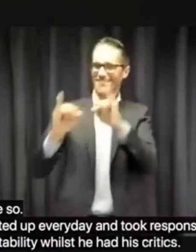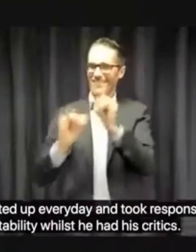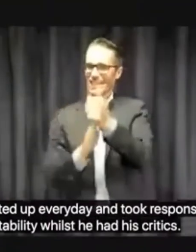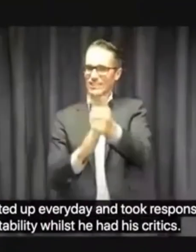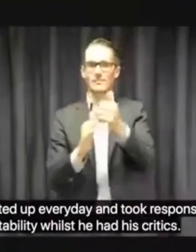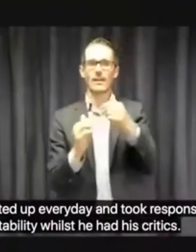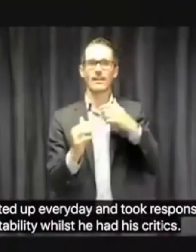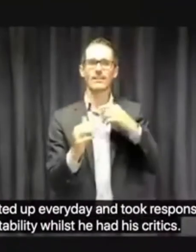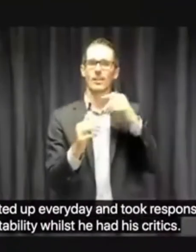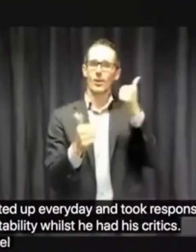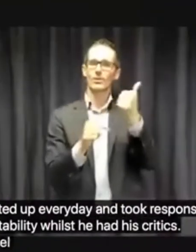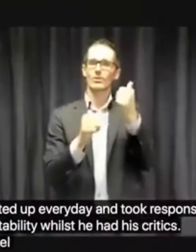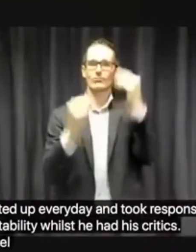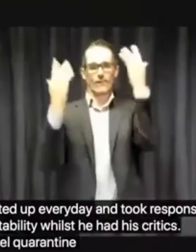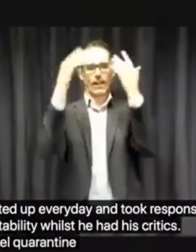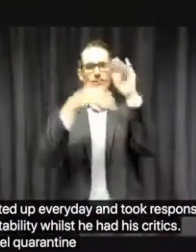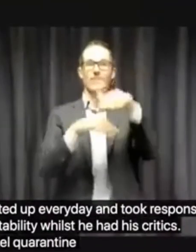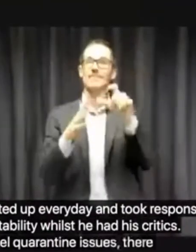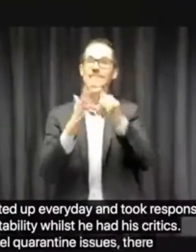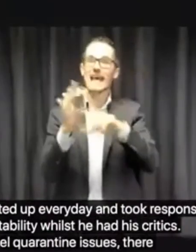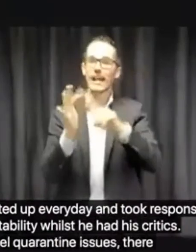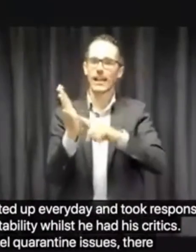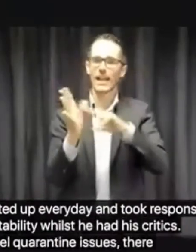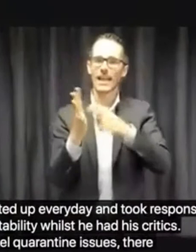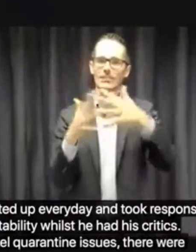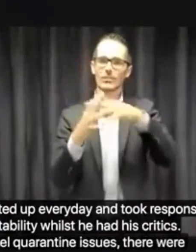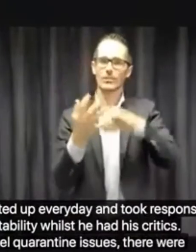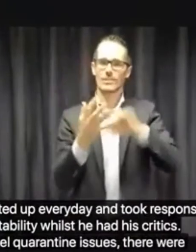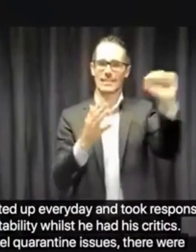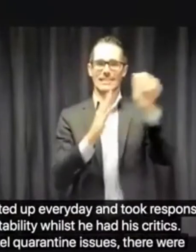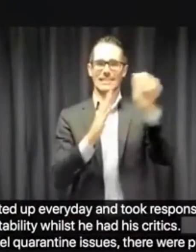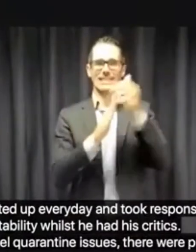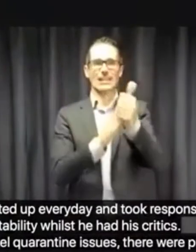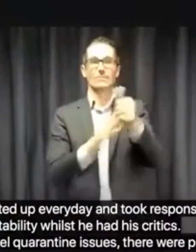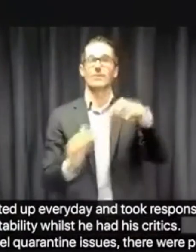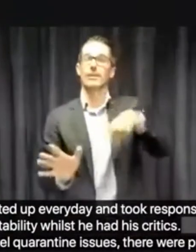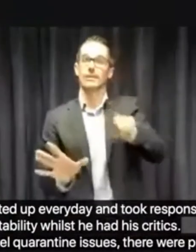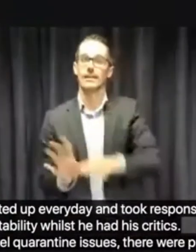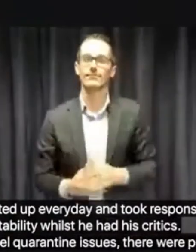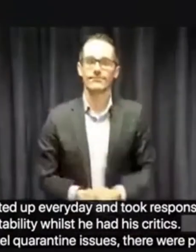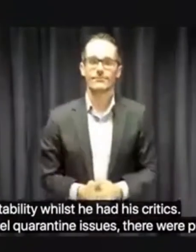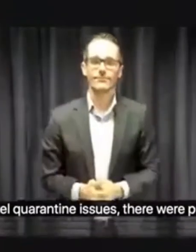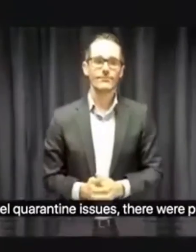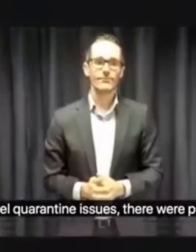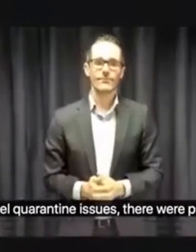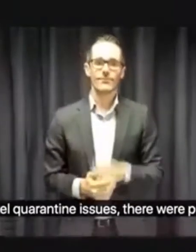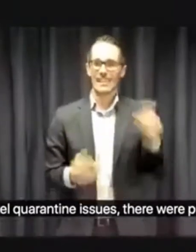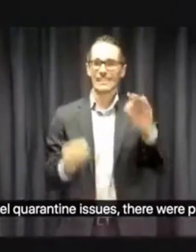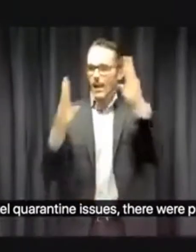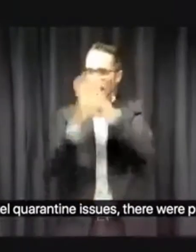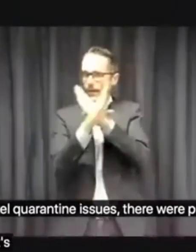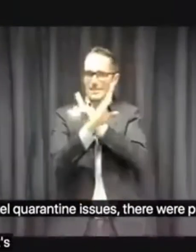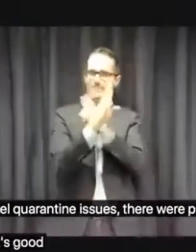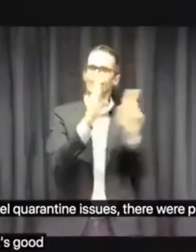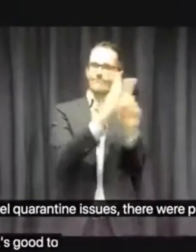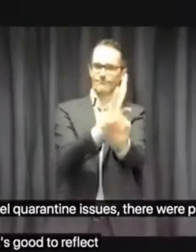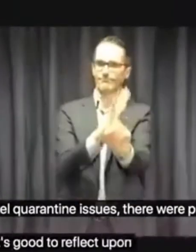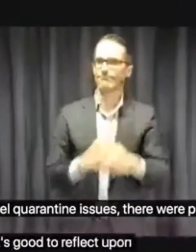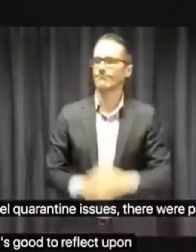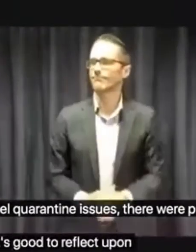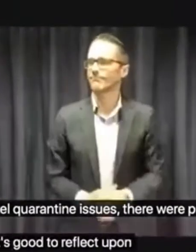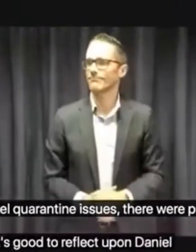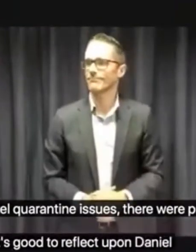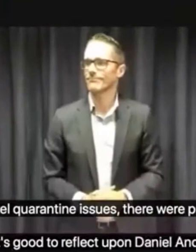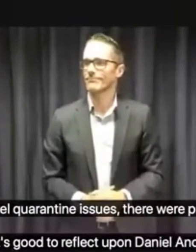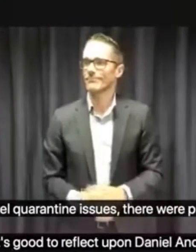is not always positive. So I think it's good to reflect upon Daniel Andrews and his leadership that occurred throughout this year, and